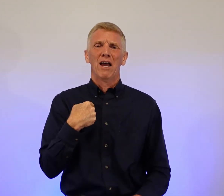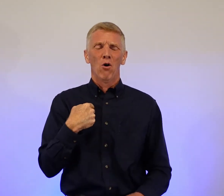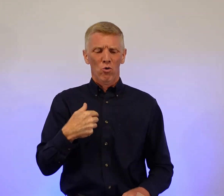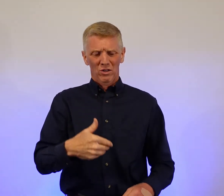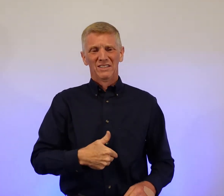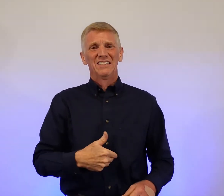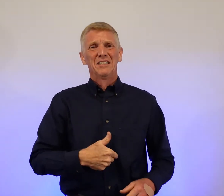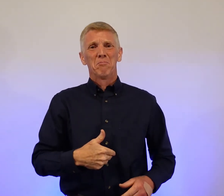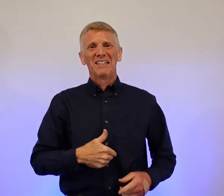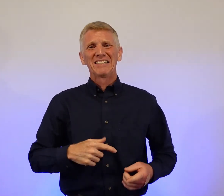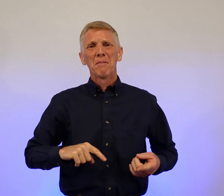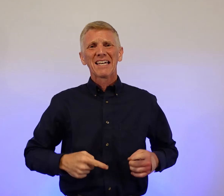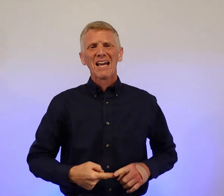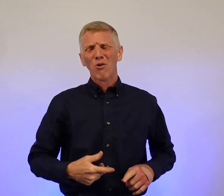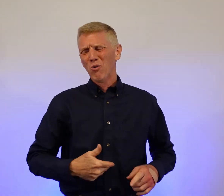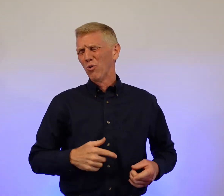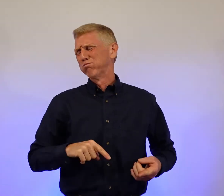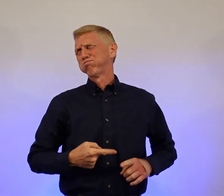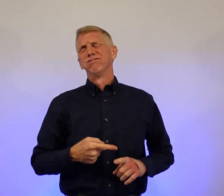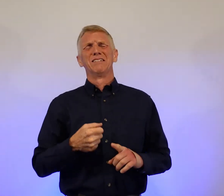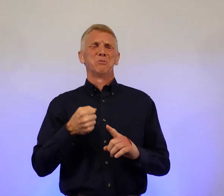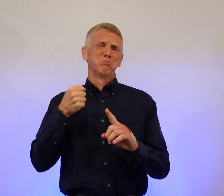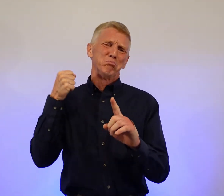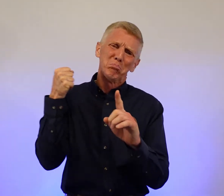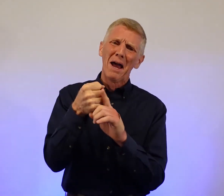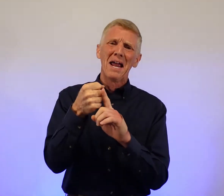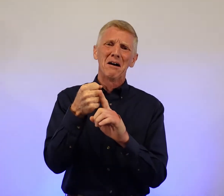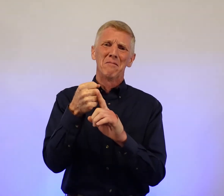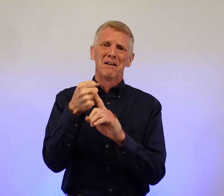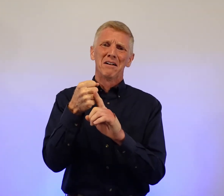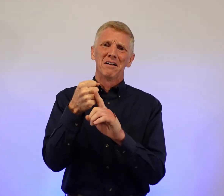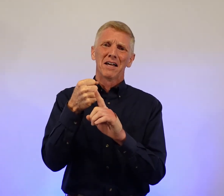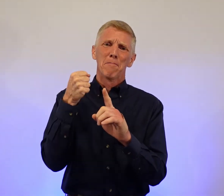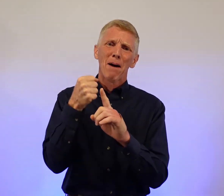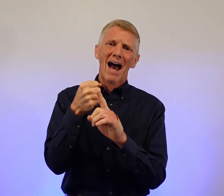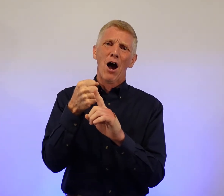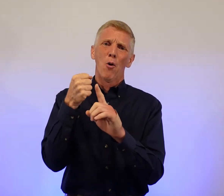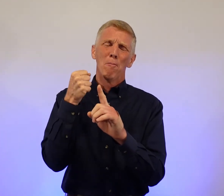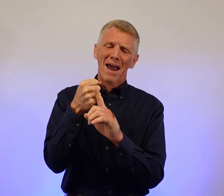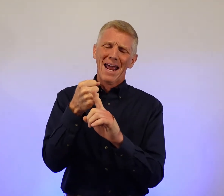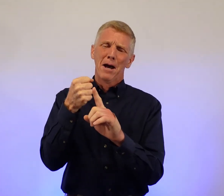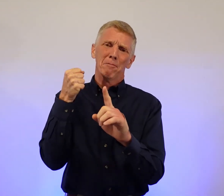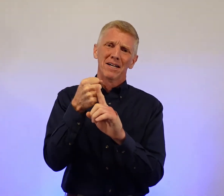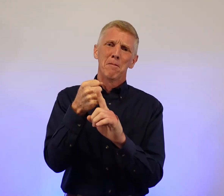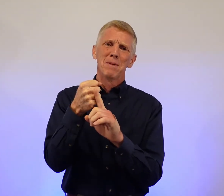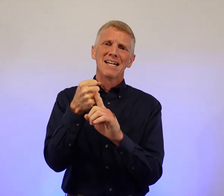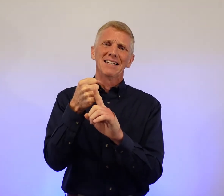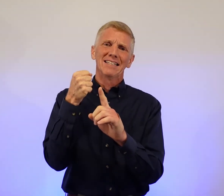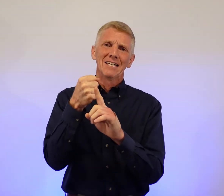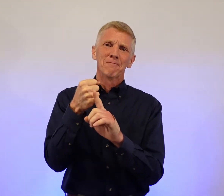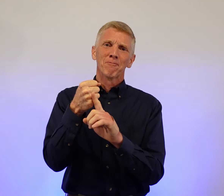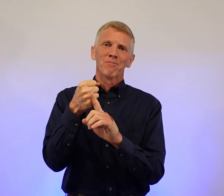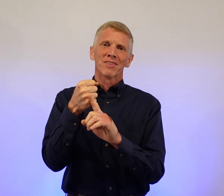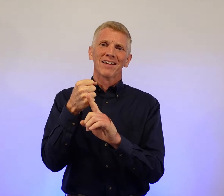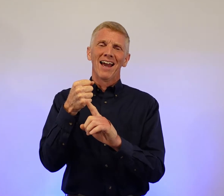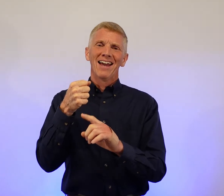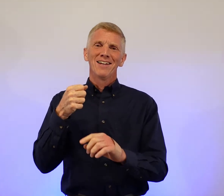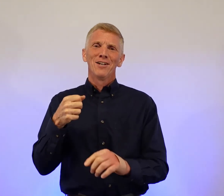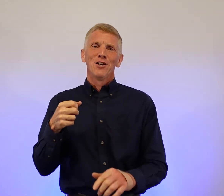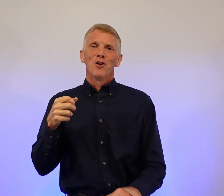oh, my stomach ache, oh, bam, okay, pow, bam, immediately, okay.